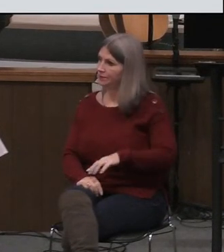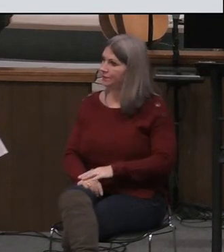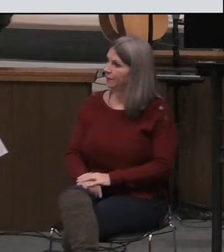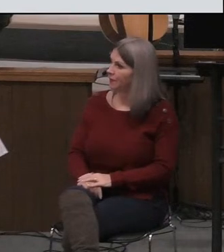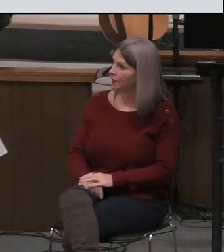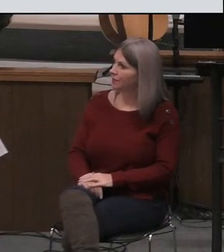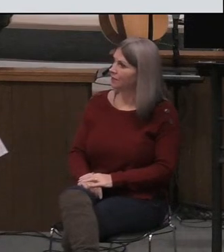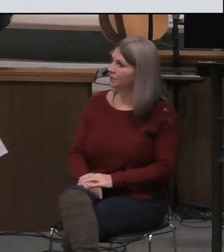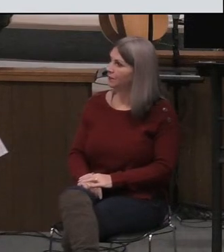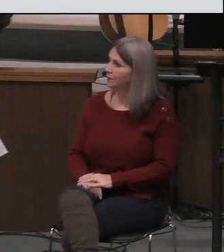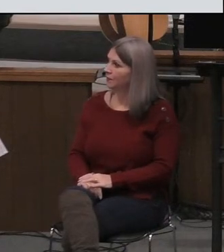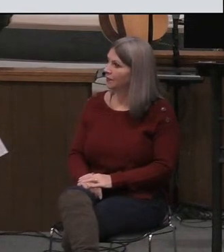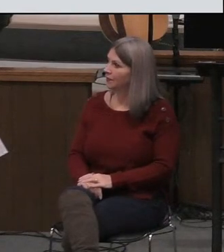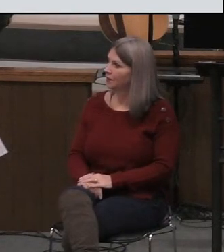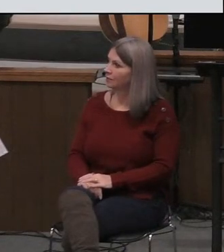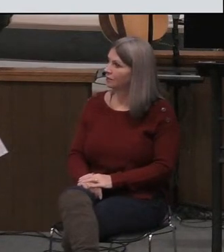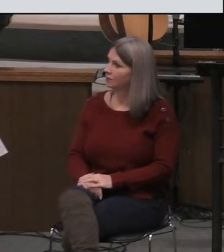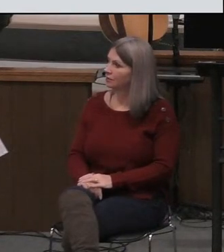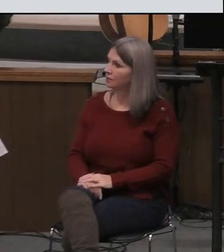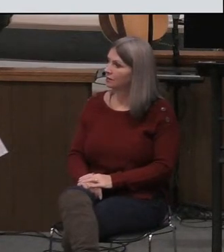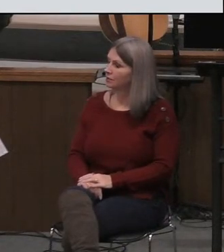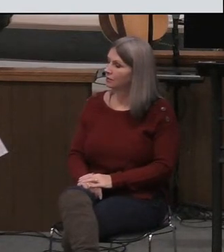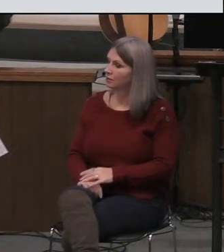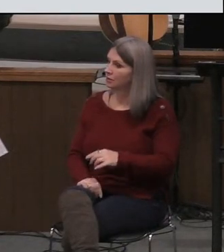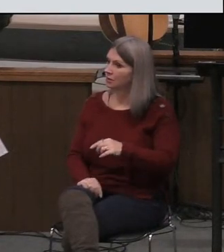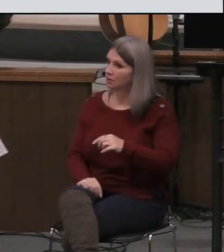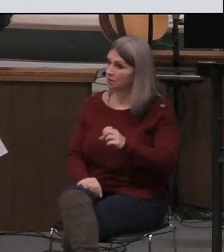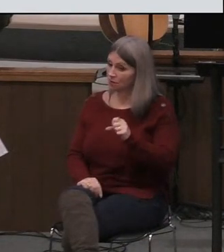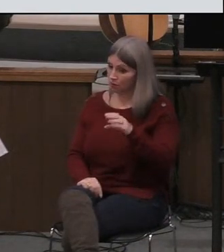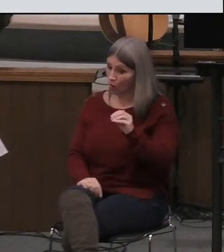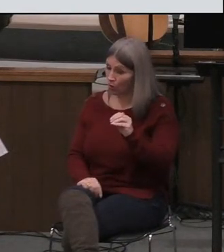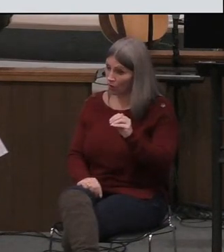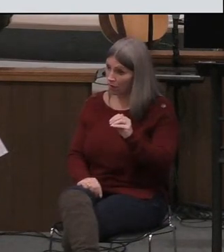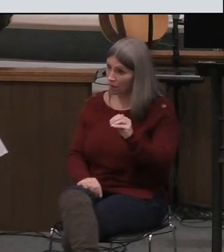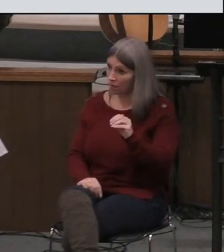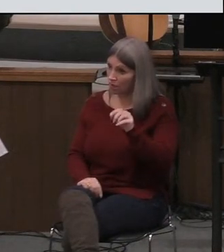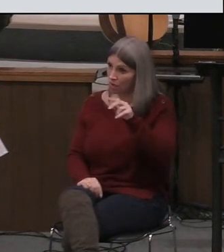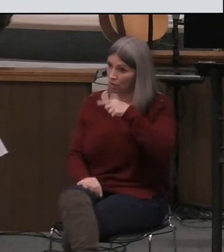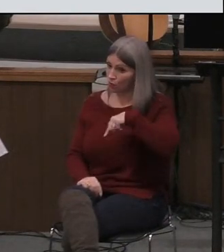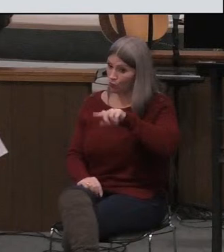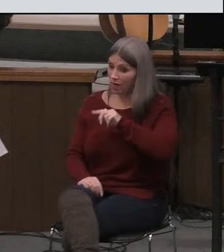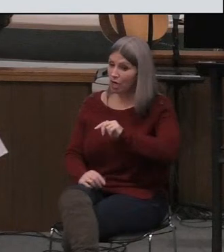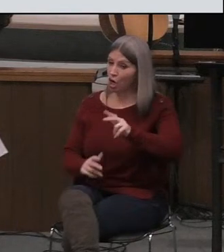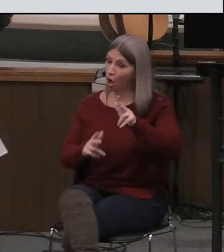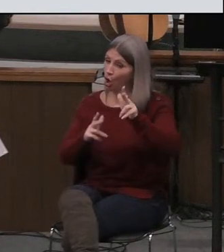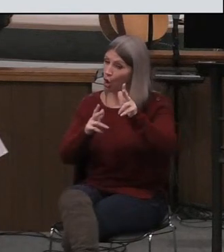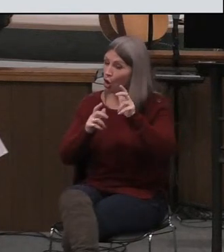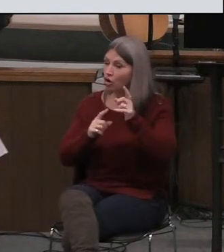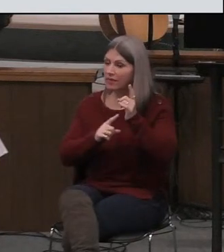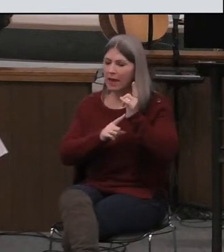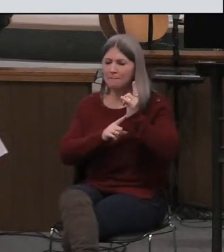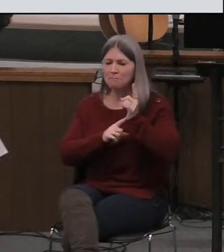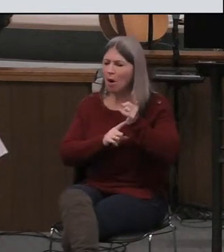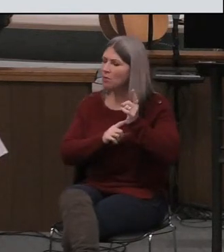And so, from the day we heard, we have not ceased to pray for you,